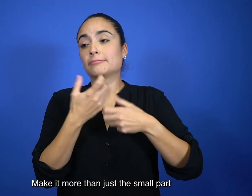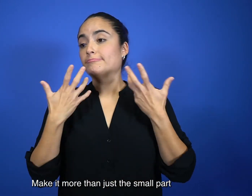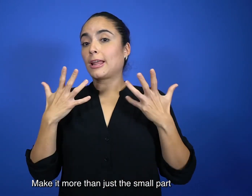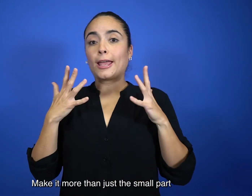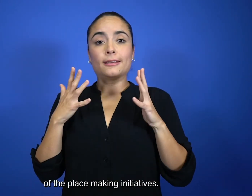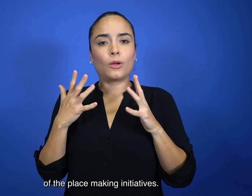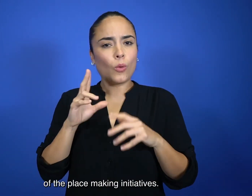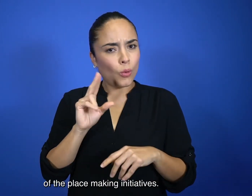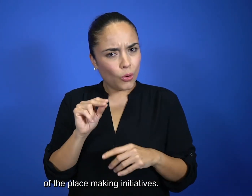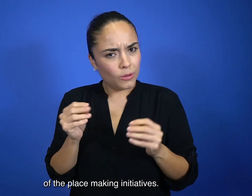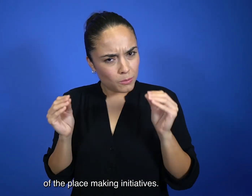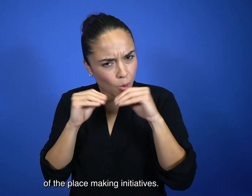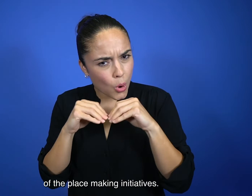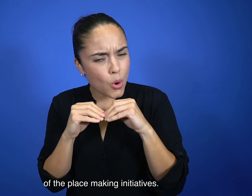part of the placemaking initiatives.